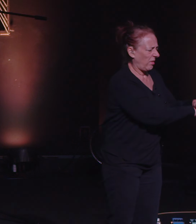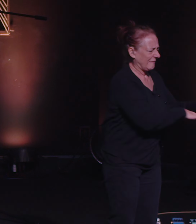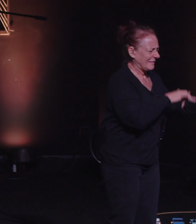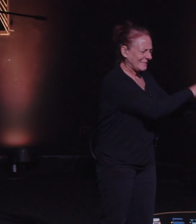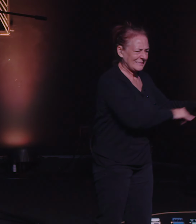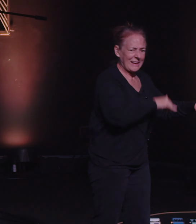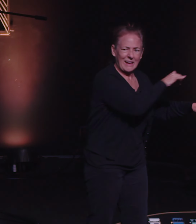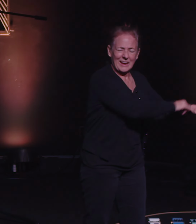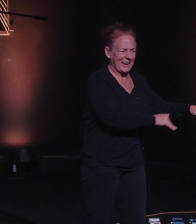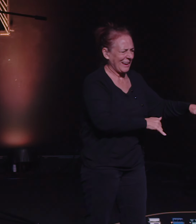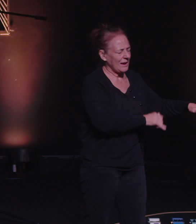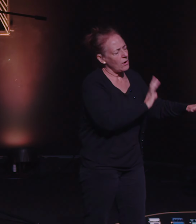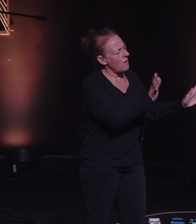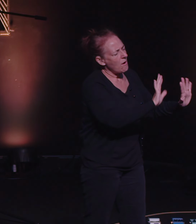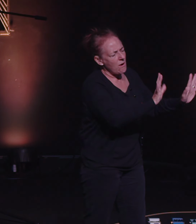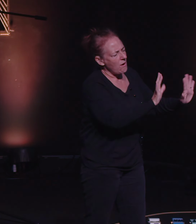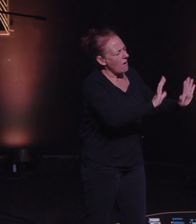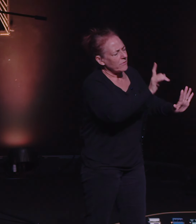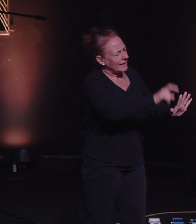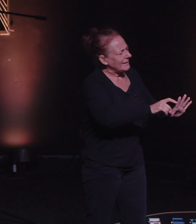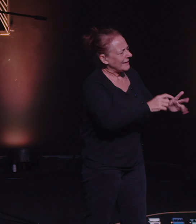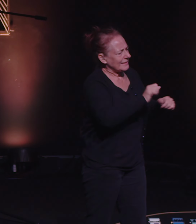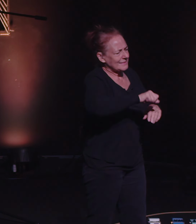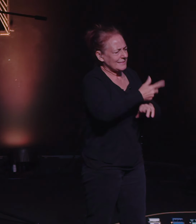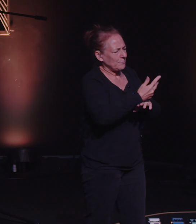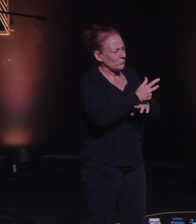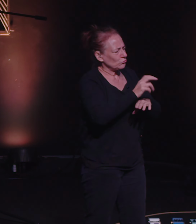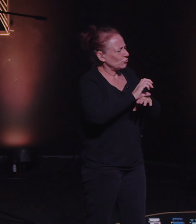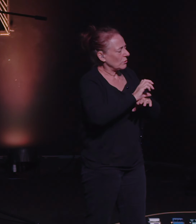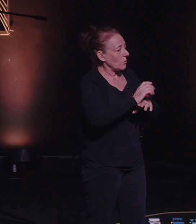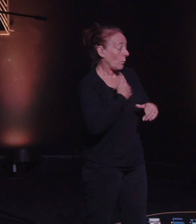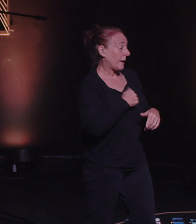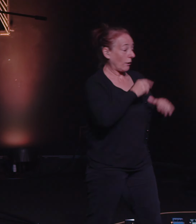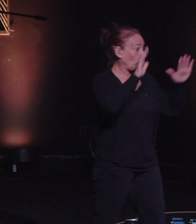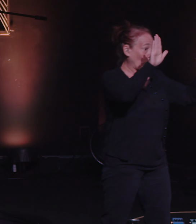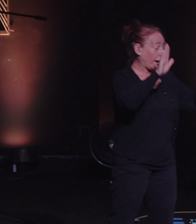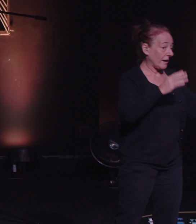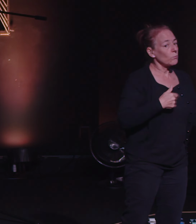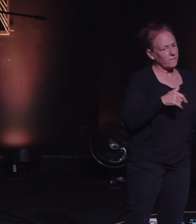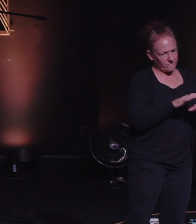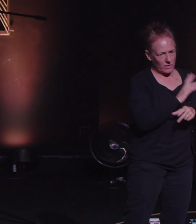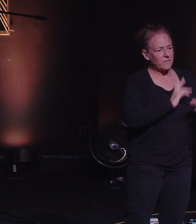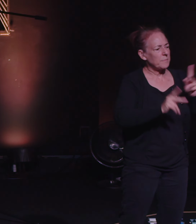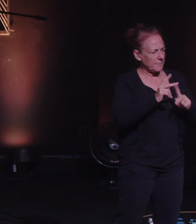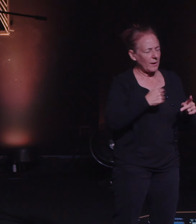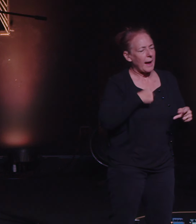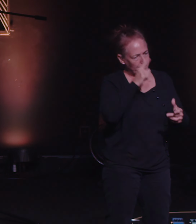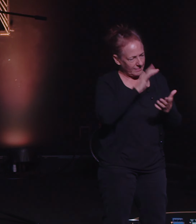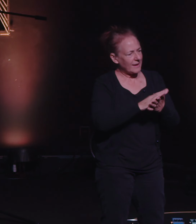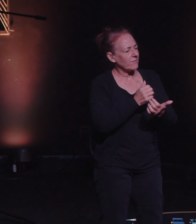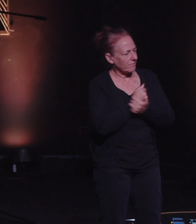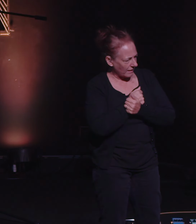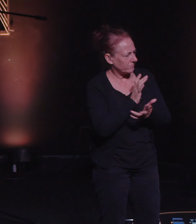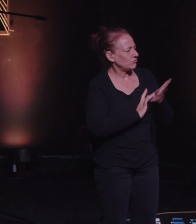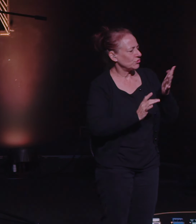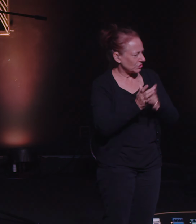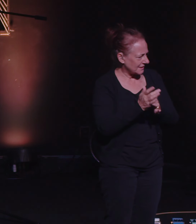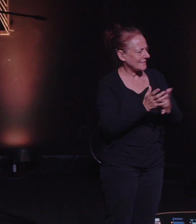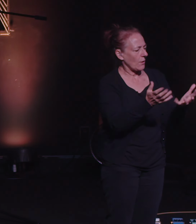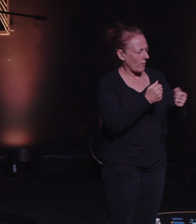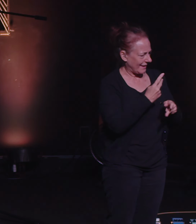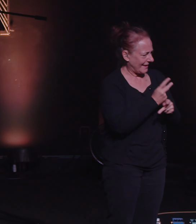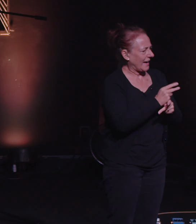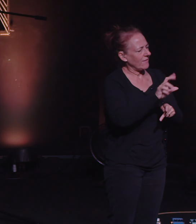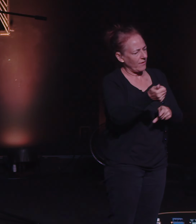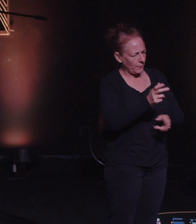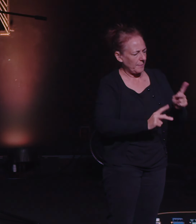this. They need a Simple Church. Not because we're great or anything like that, because we're full of people who I believe love Jesus and want to take care